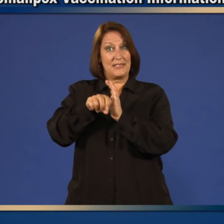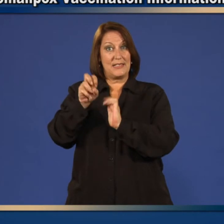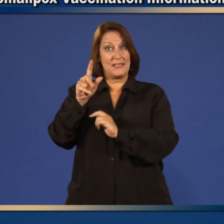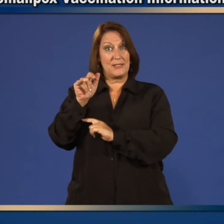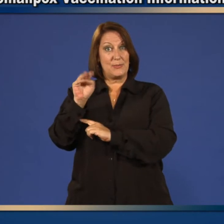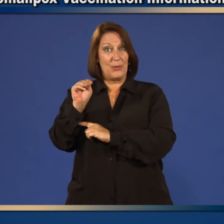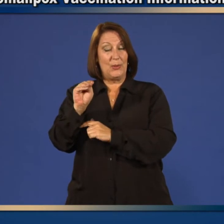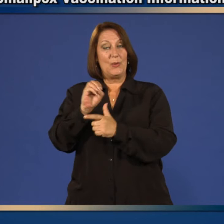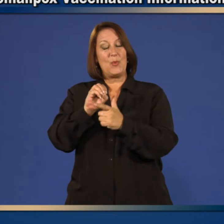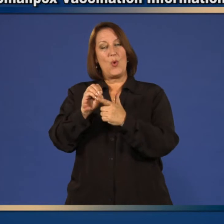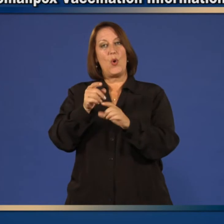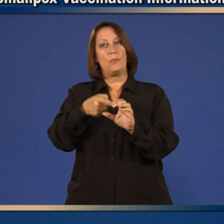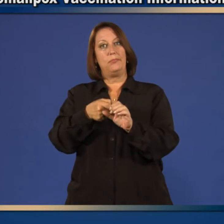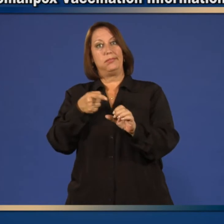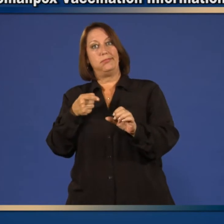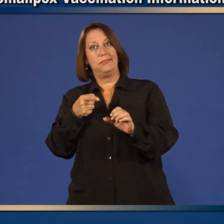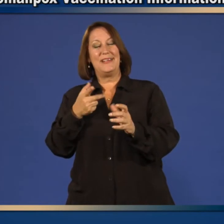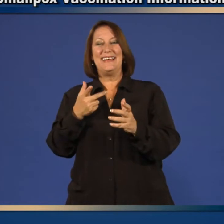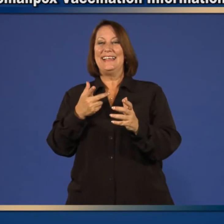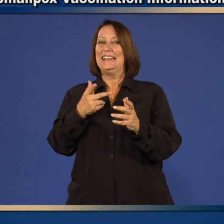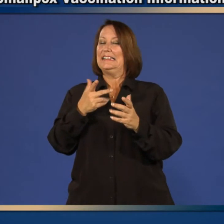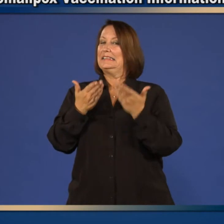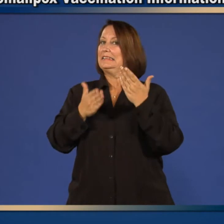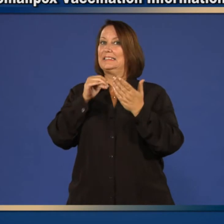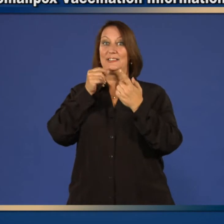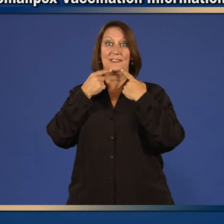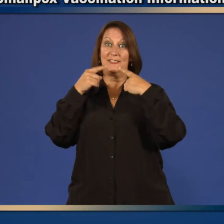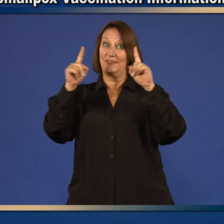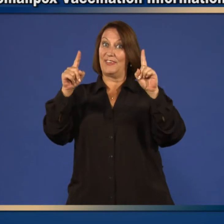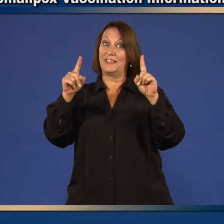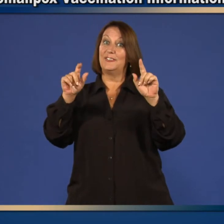natural family planning, are less effective.